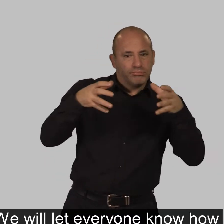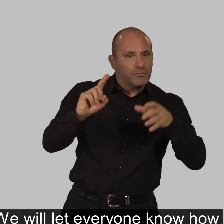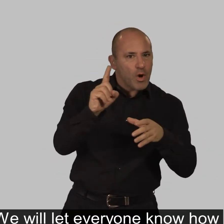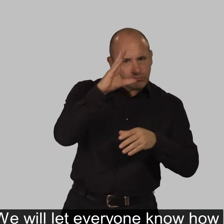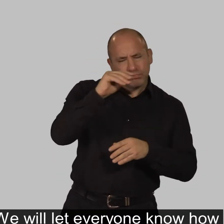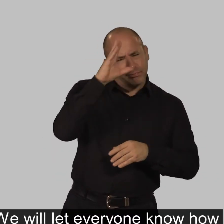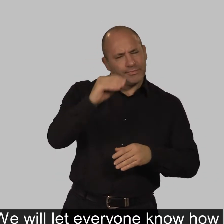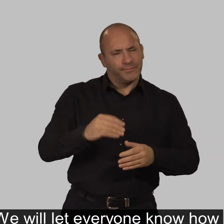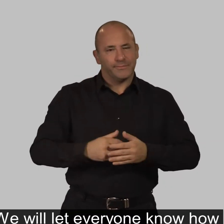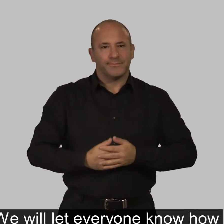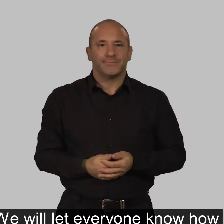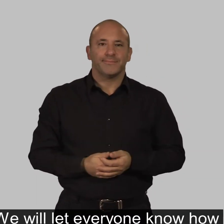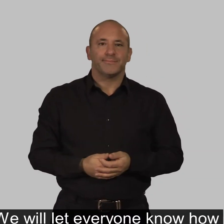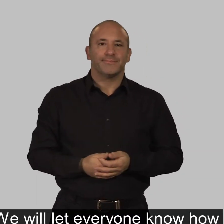figures change each year.